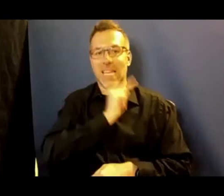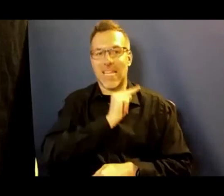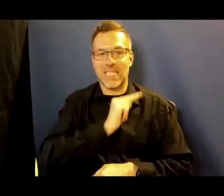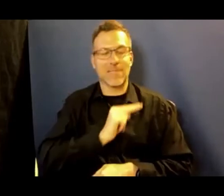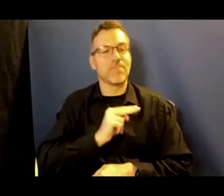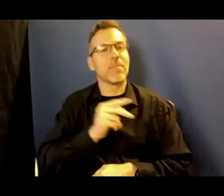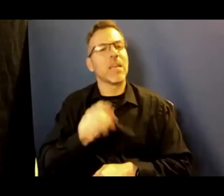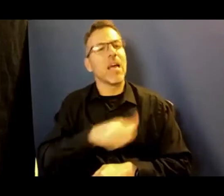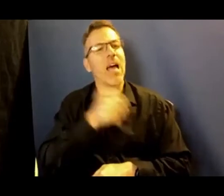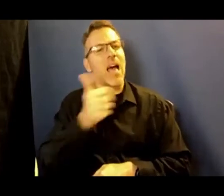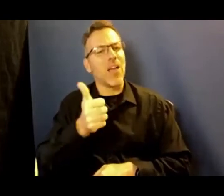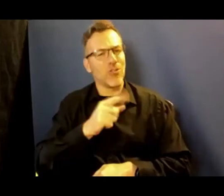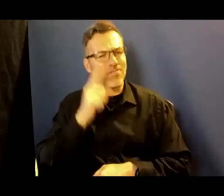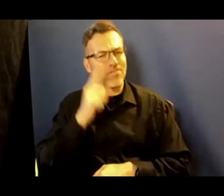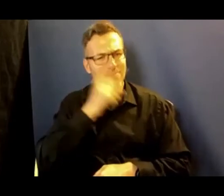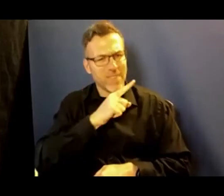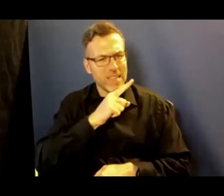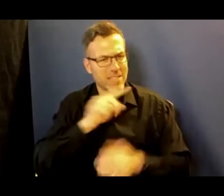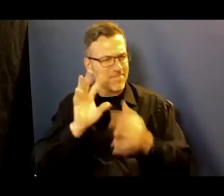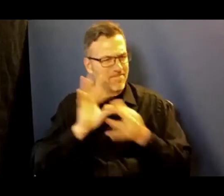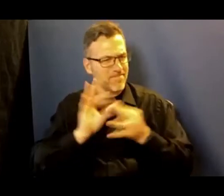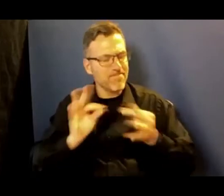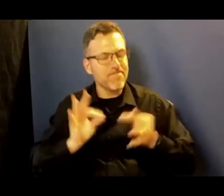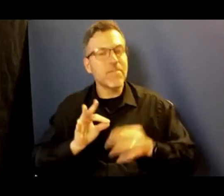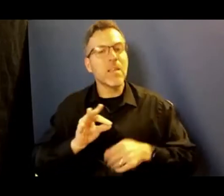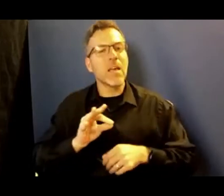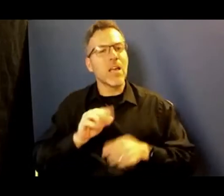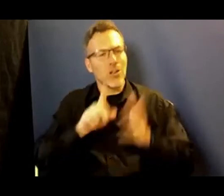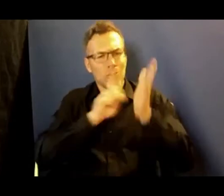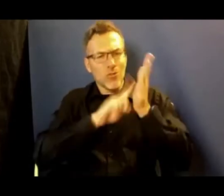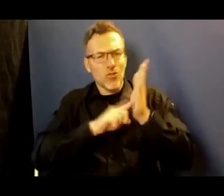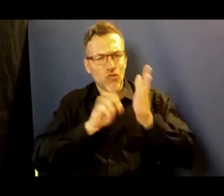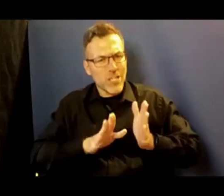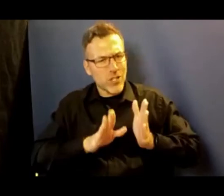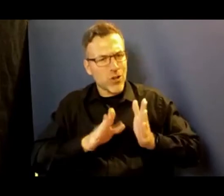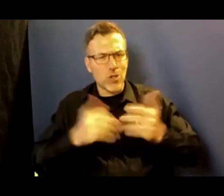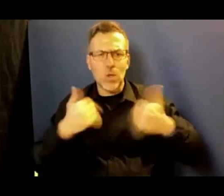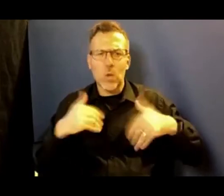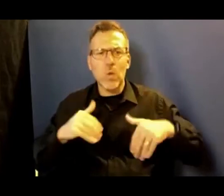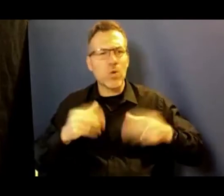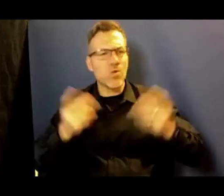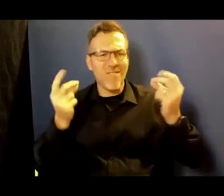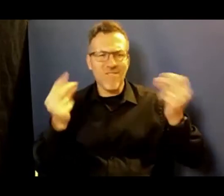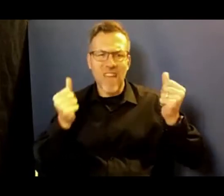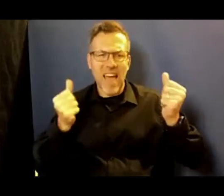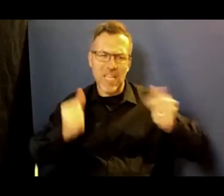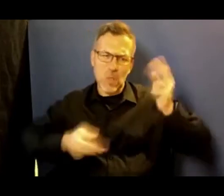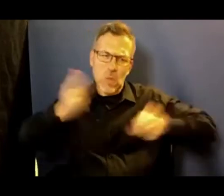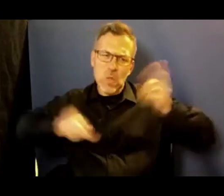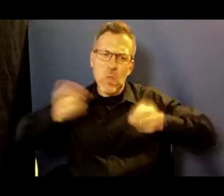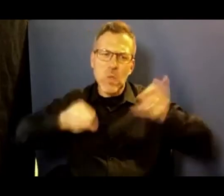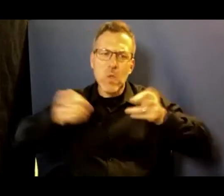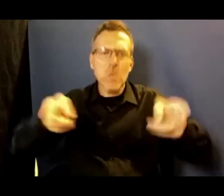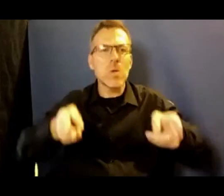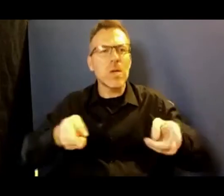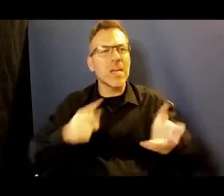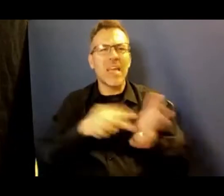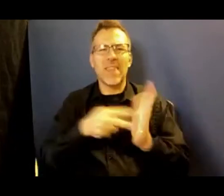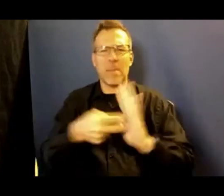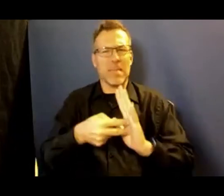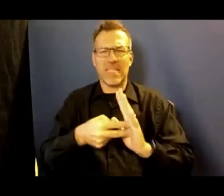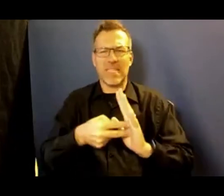submitted is researchers really rushed the development of the COVID-19 vaccine, so its effectiveness and safety cannot be